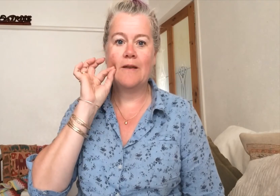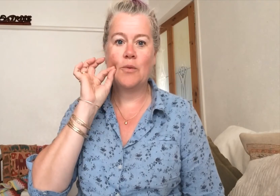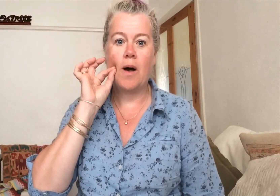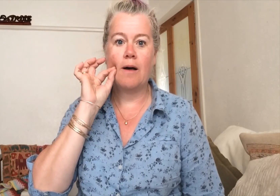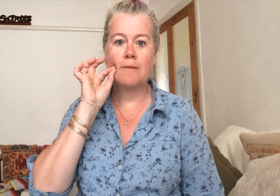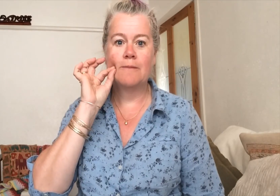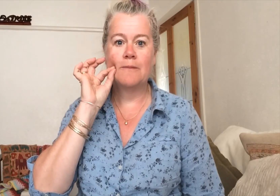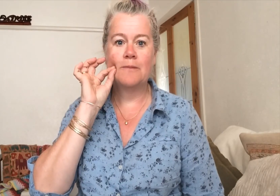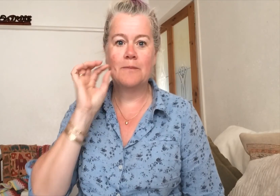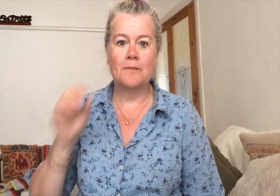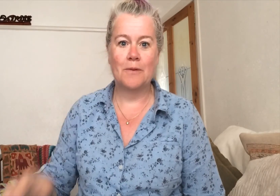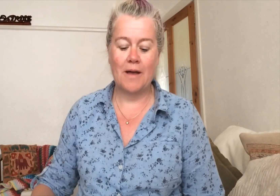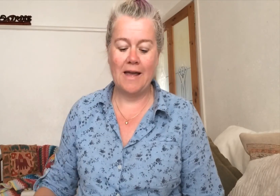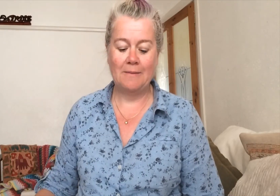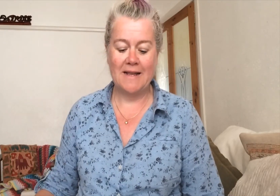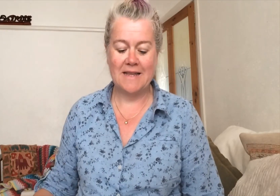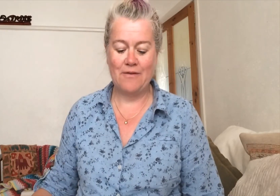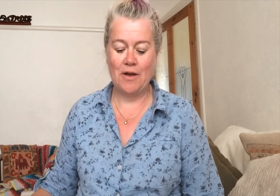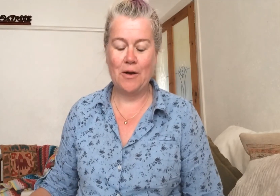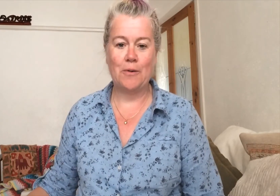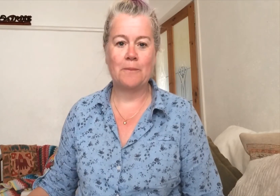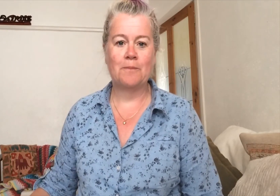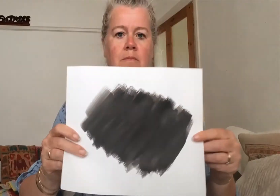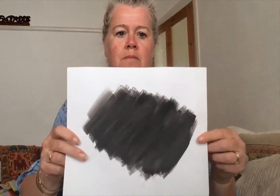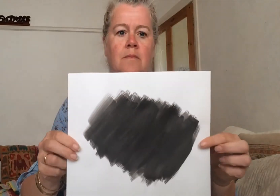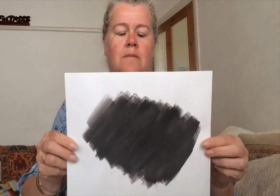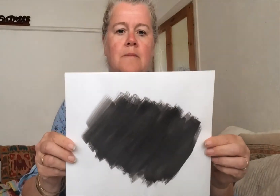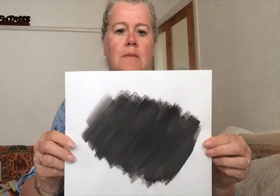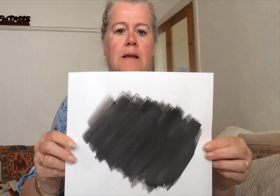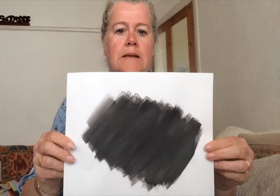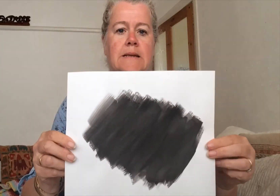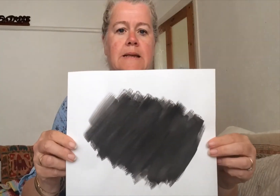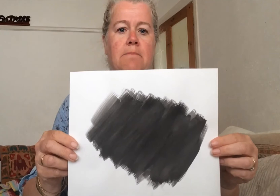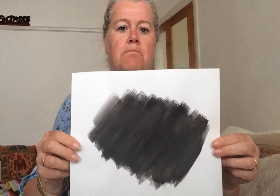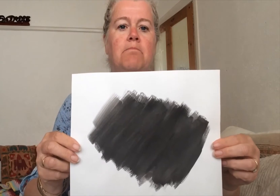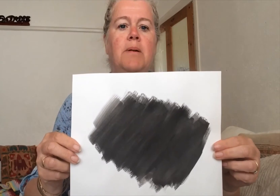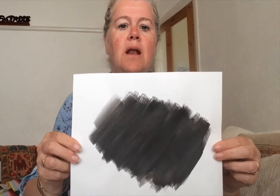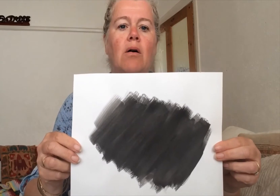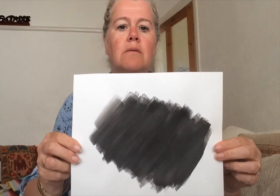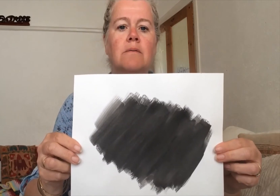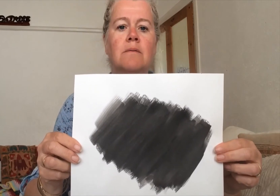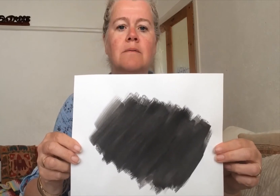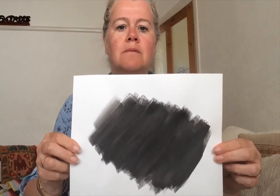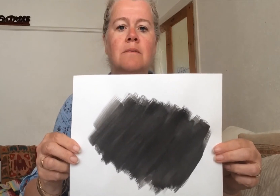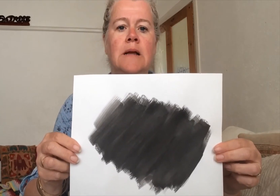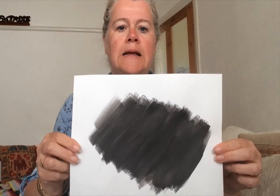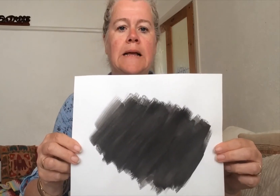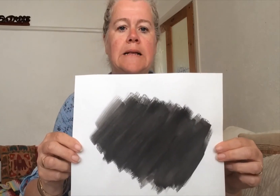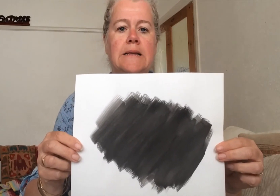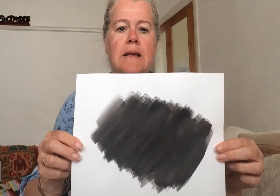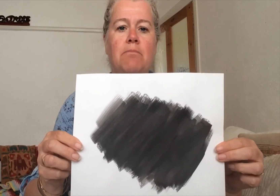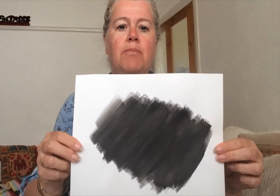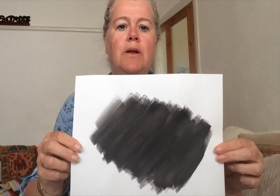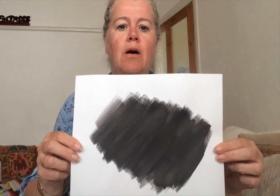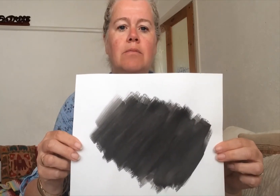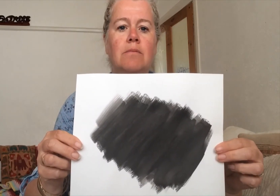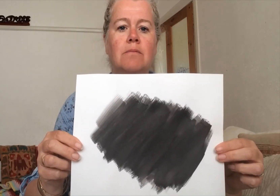dis-toi. Okay, let's give it a go. C'est blanc. C'est blanc.